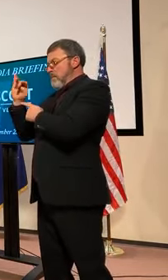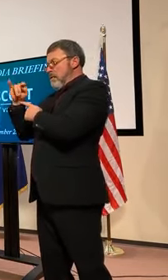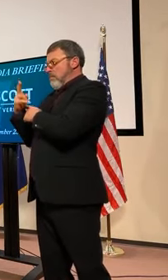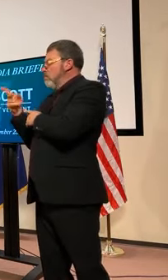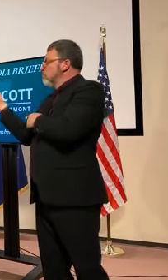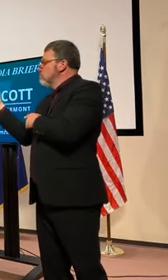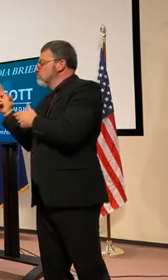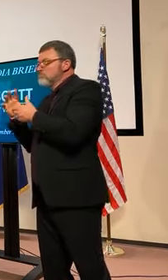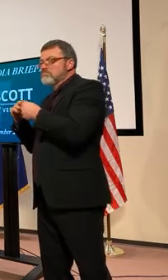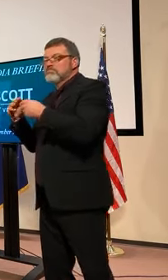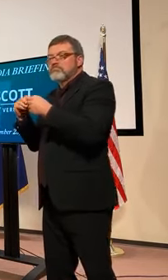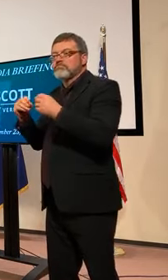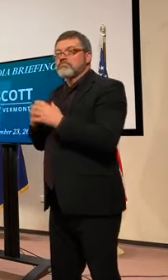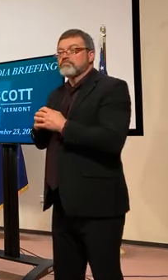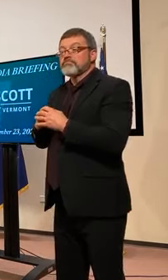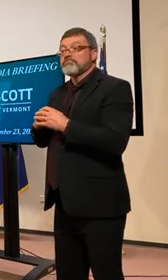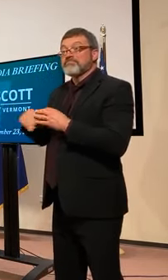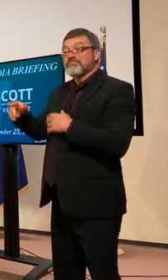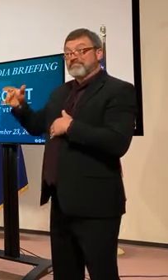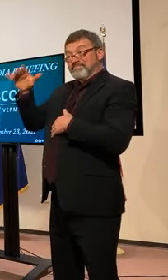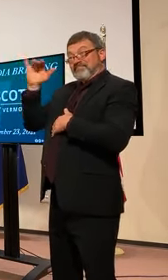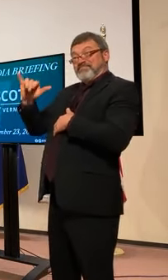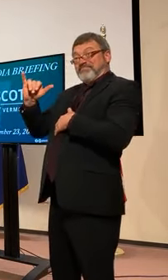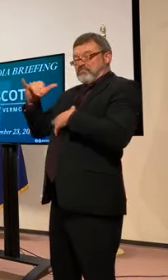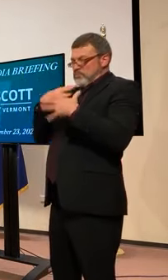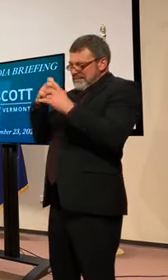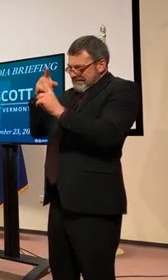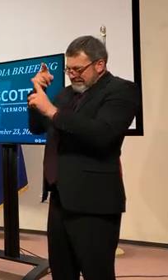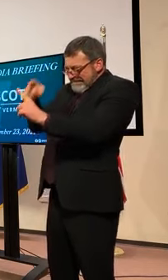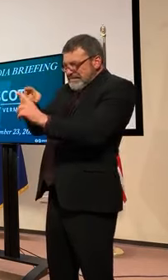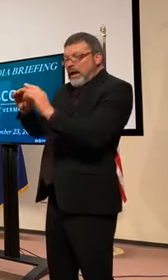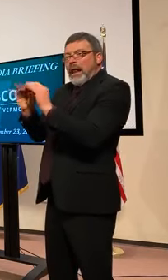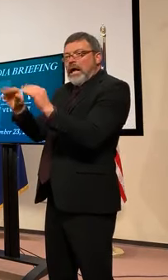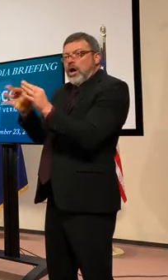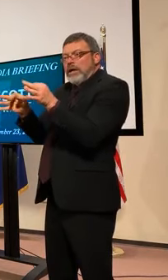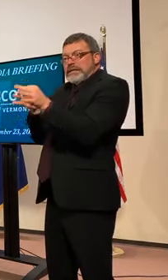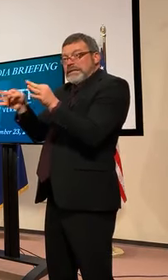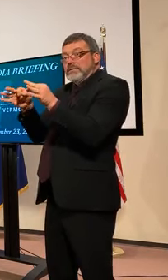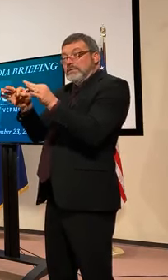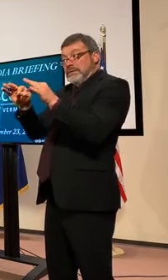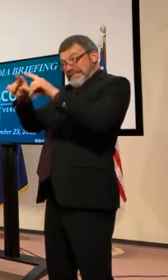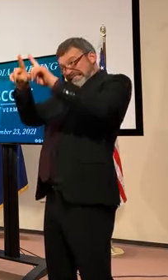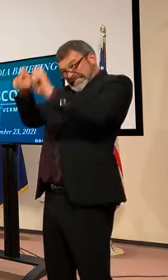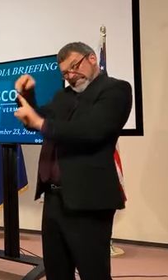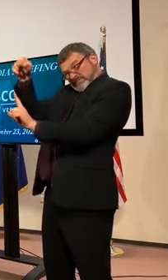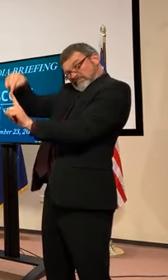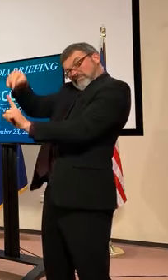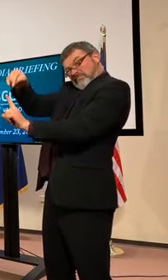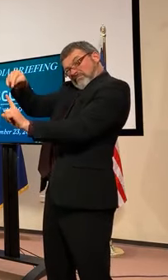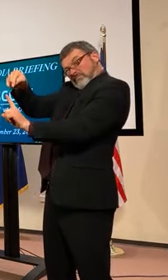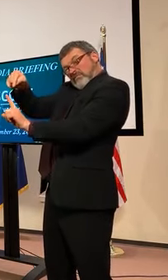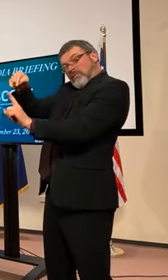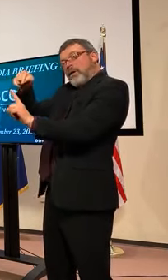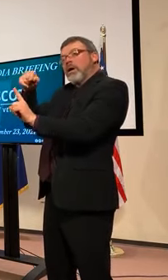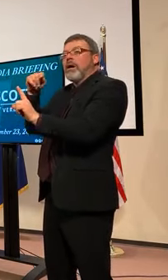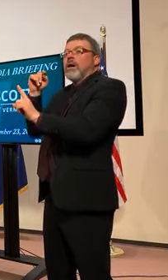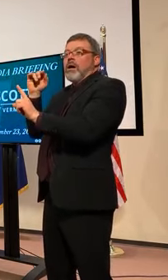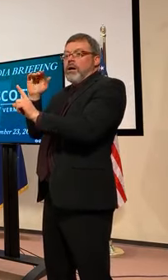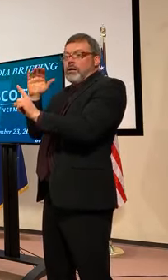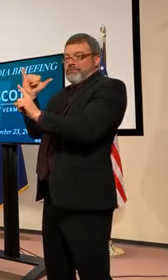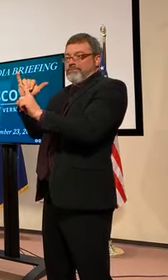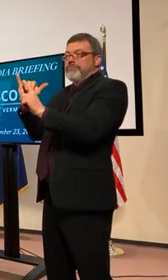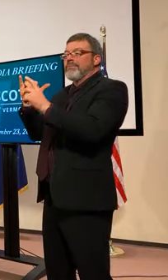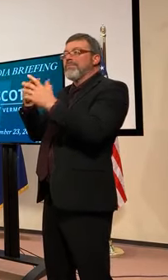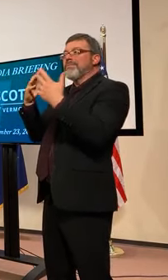Lisa, just to avoid any confusion, testing is rapidly becoming many sort of different